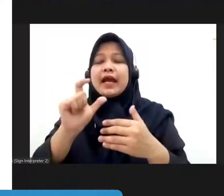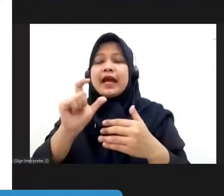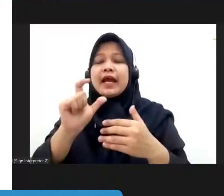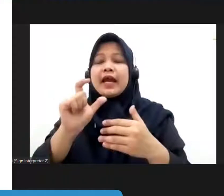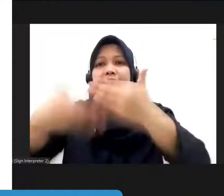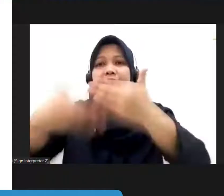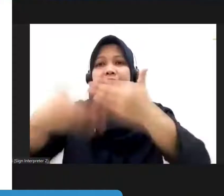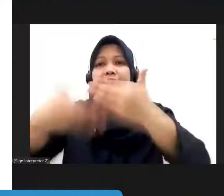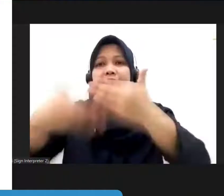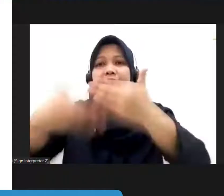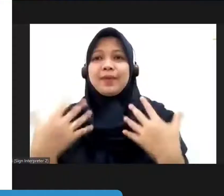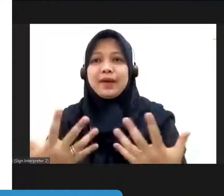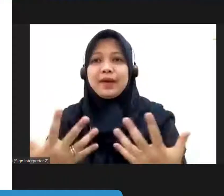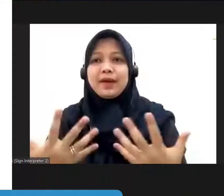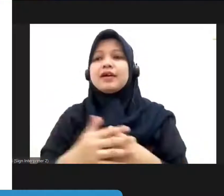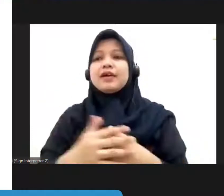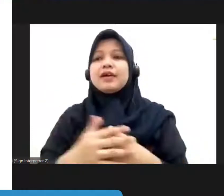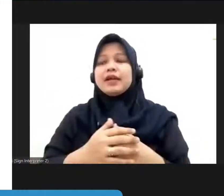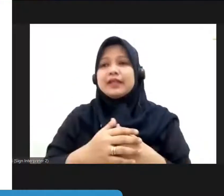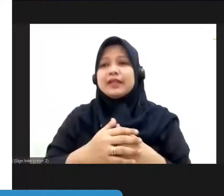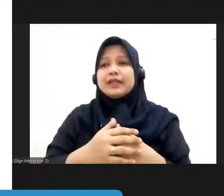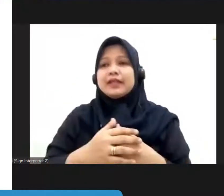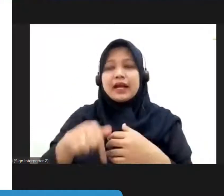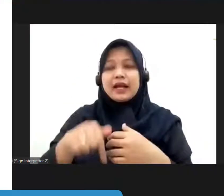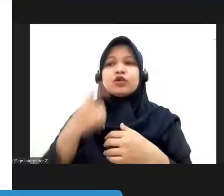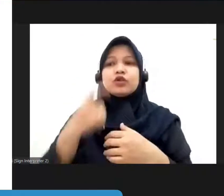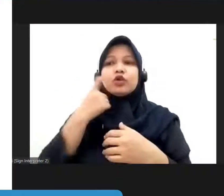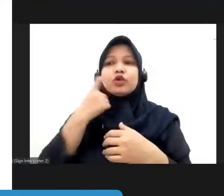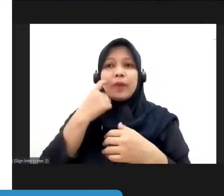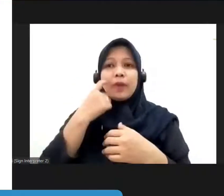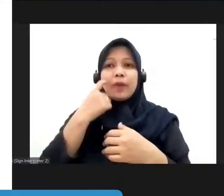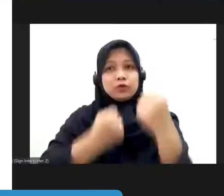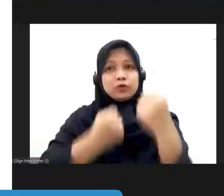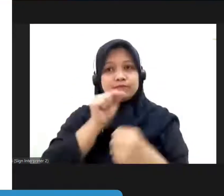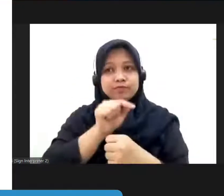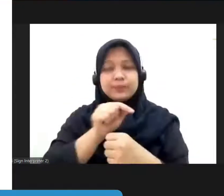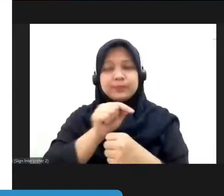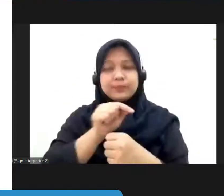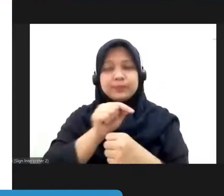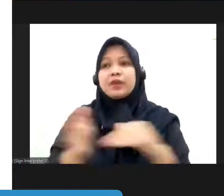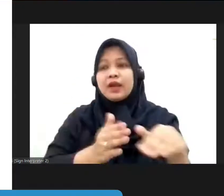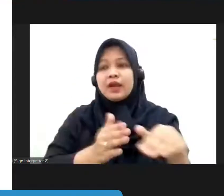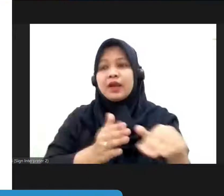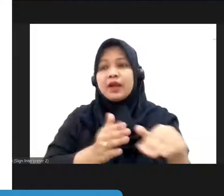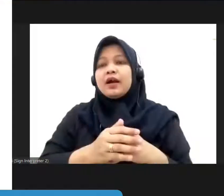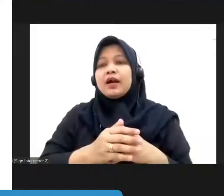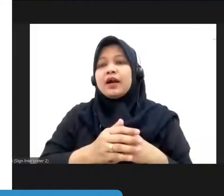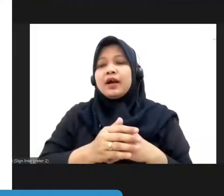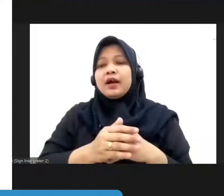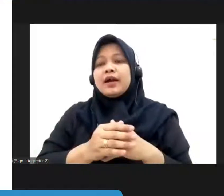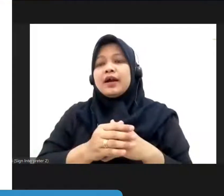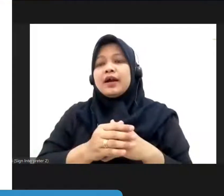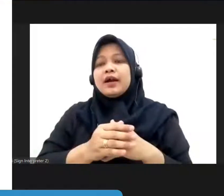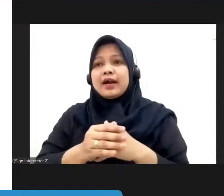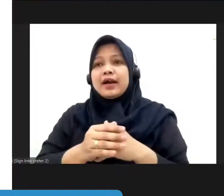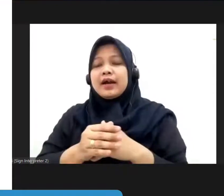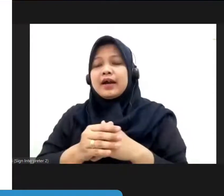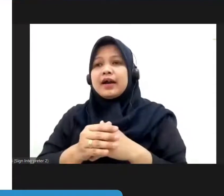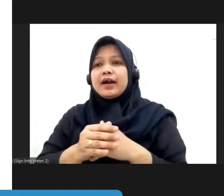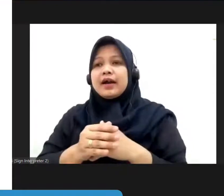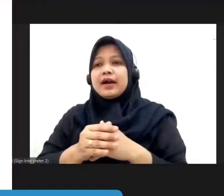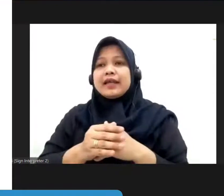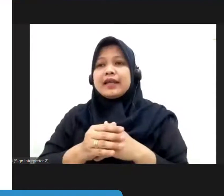are also trying to do. In terms of the other smaller disaster, at